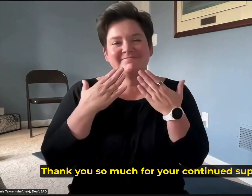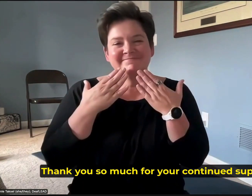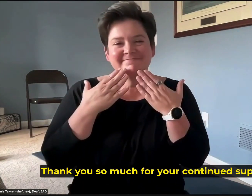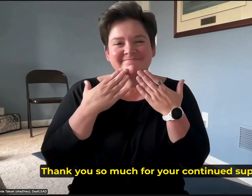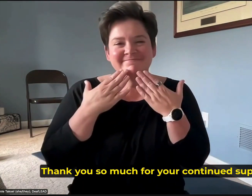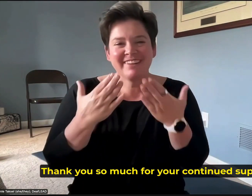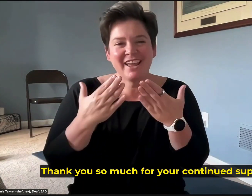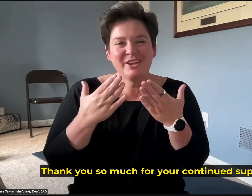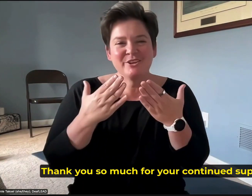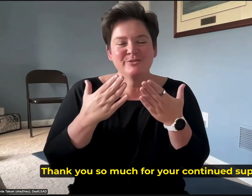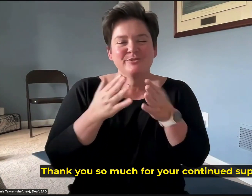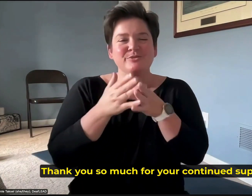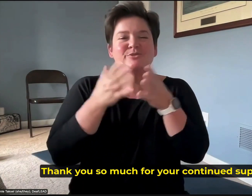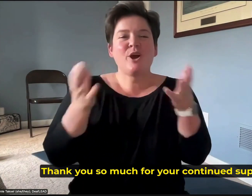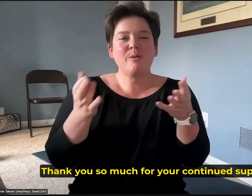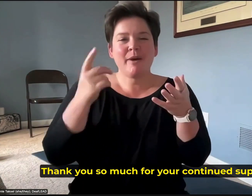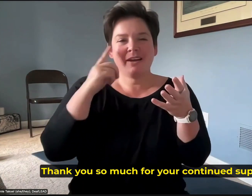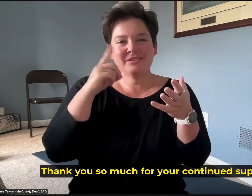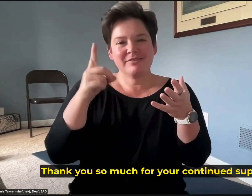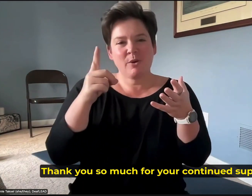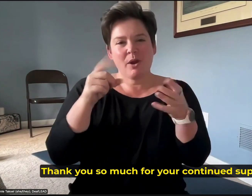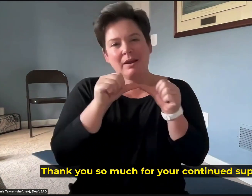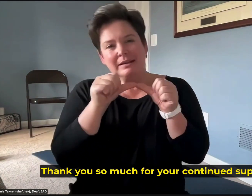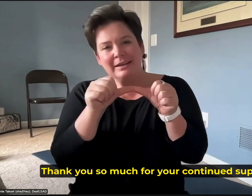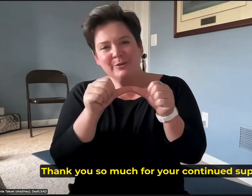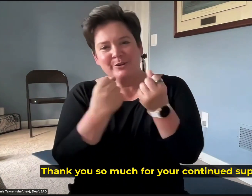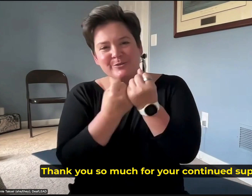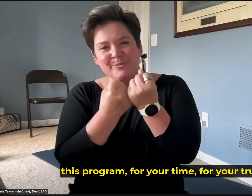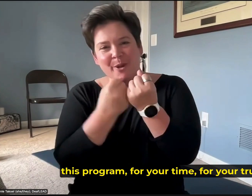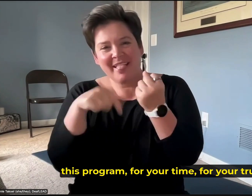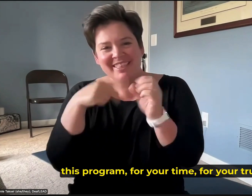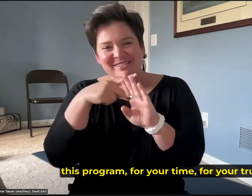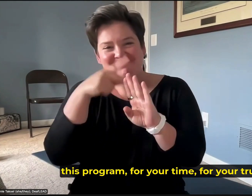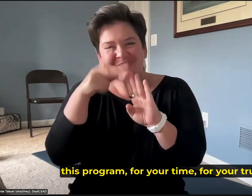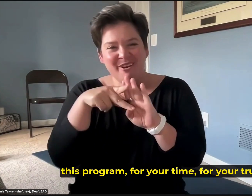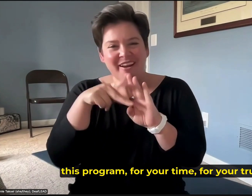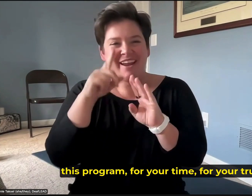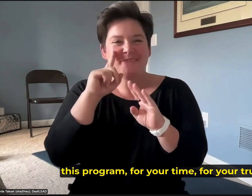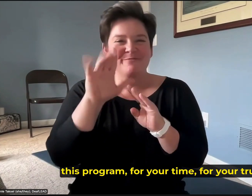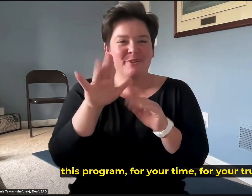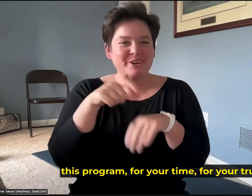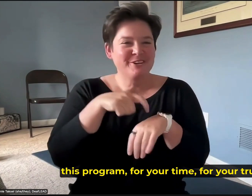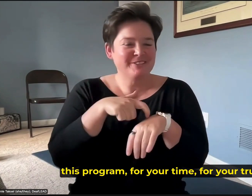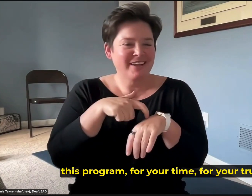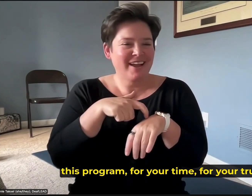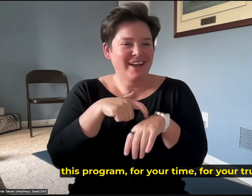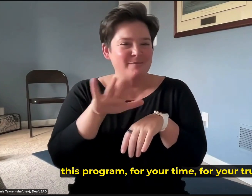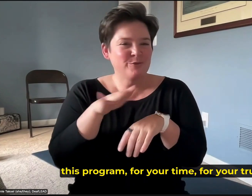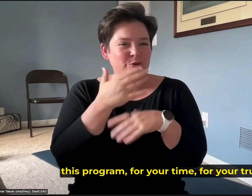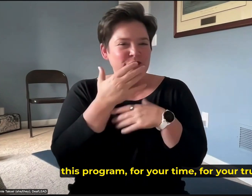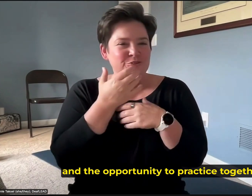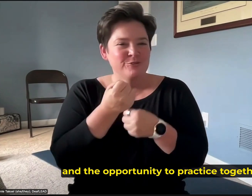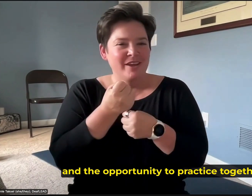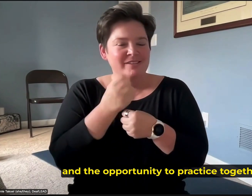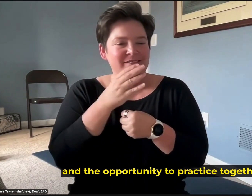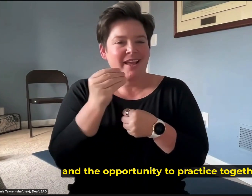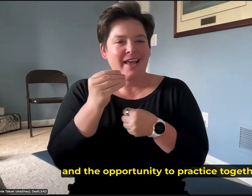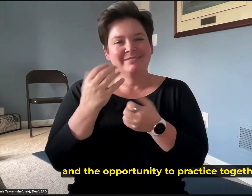Thank you so much for your continued support of this program, for your time, for your trust, and the opportunity